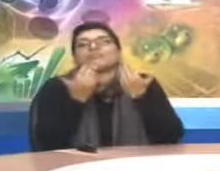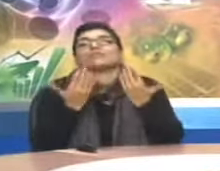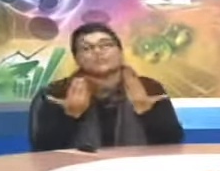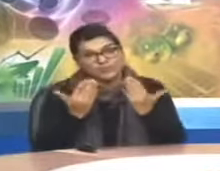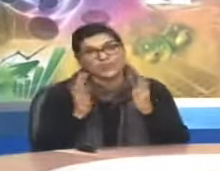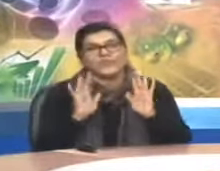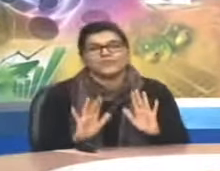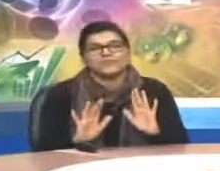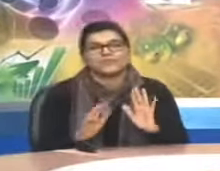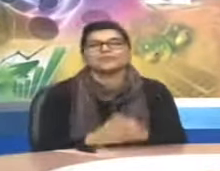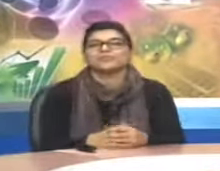possible.